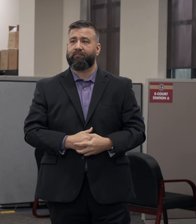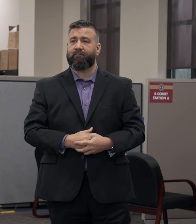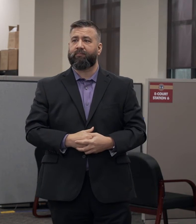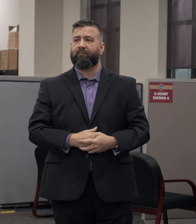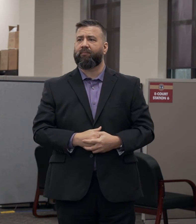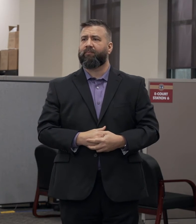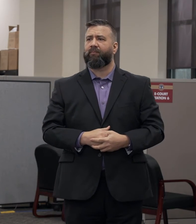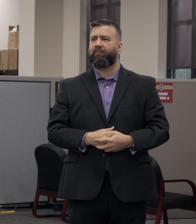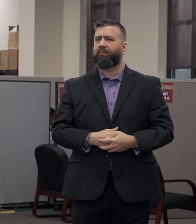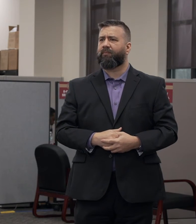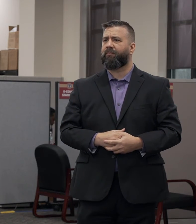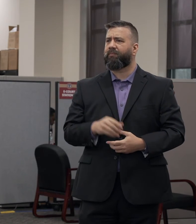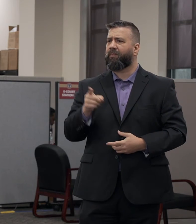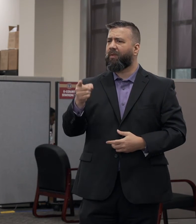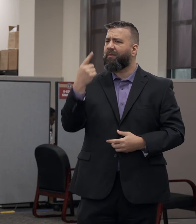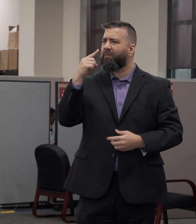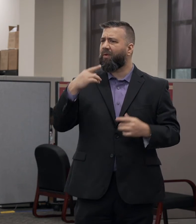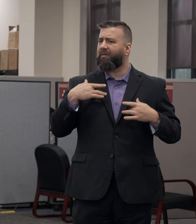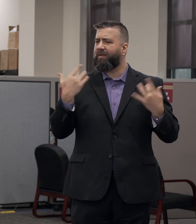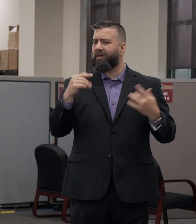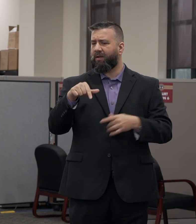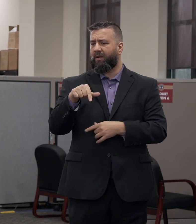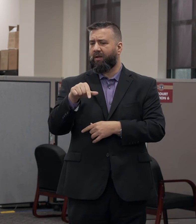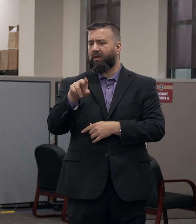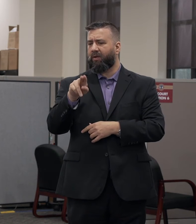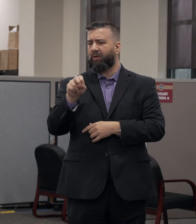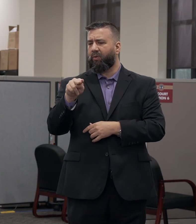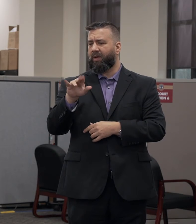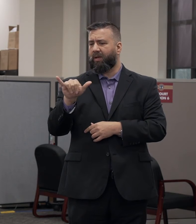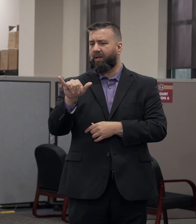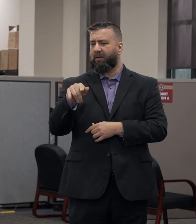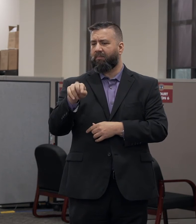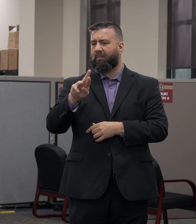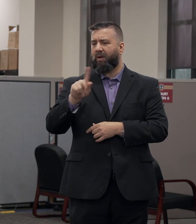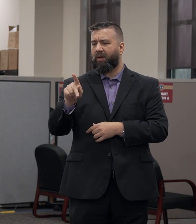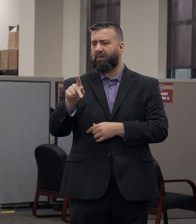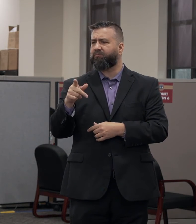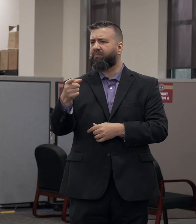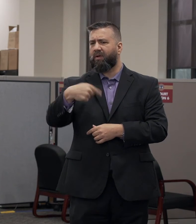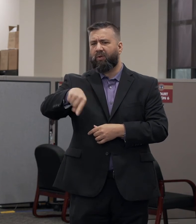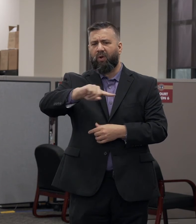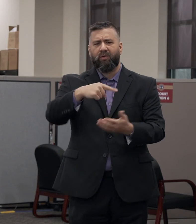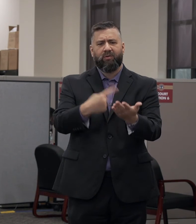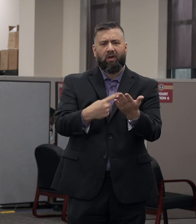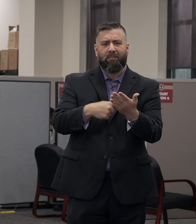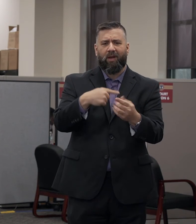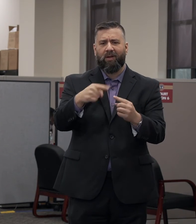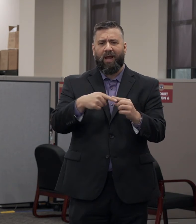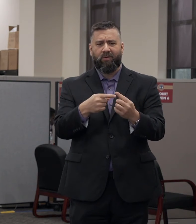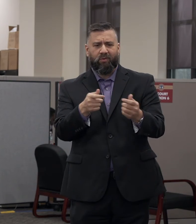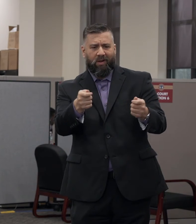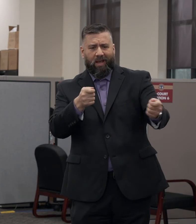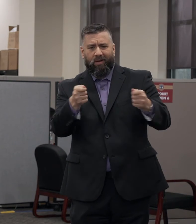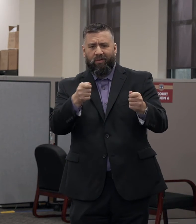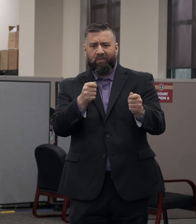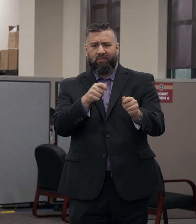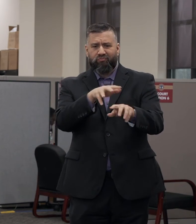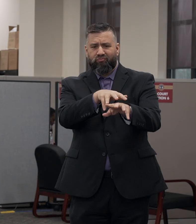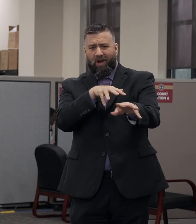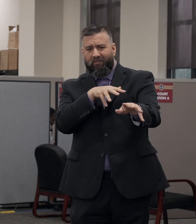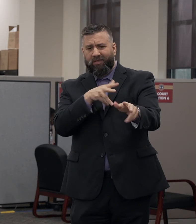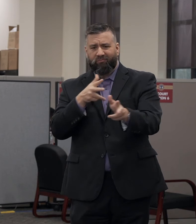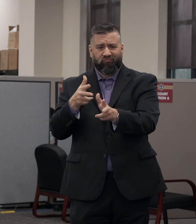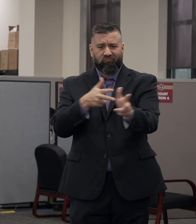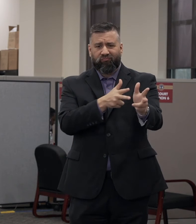Yes? For the event at Queenie Park, you guys talked about the logistics for traffic. How can people make their trip as easy